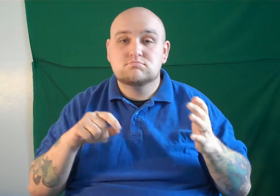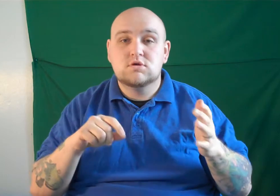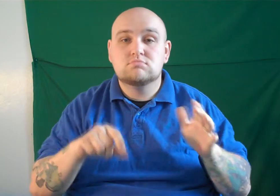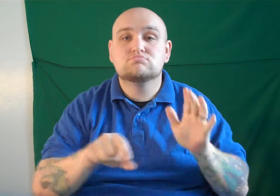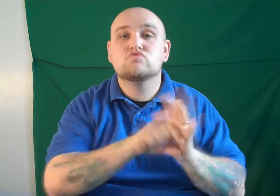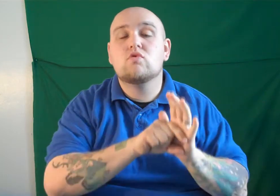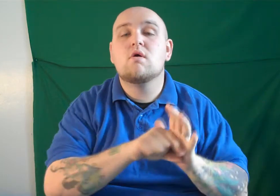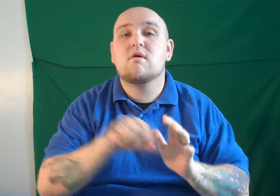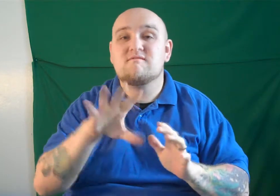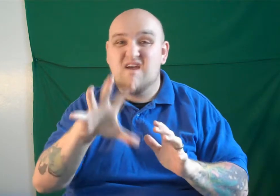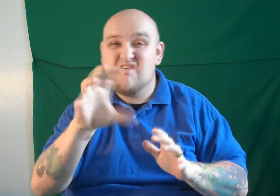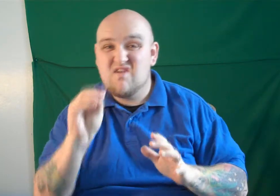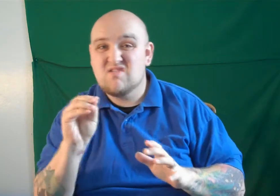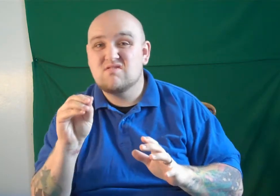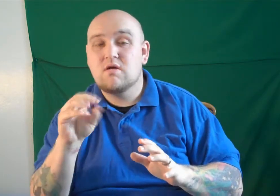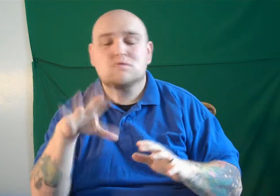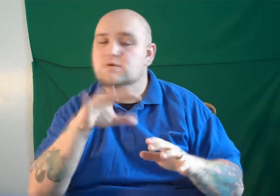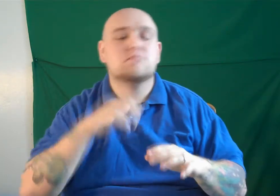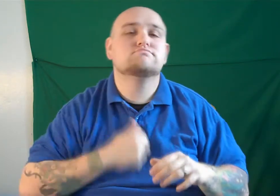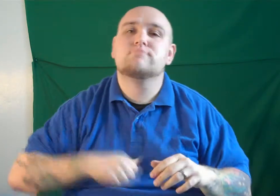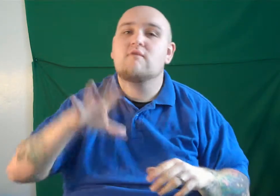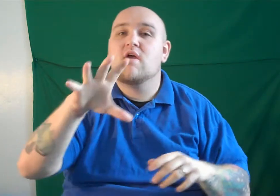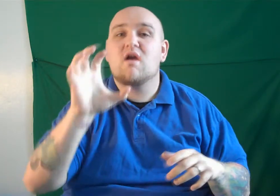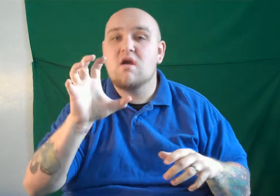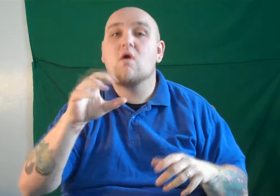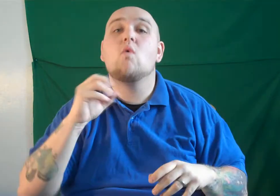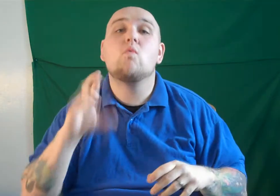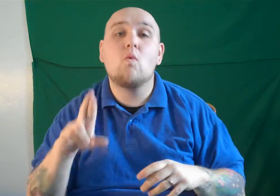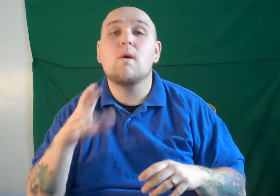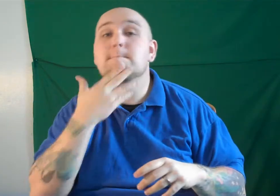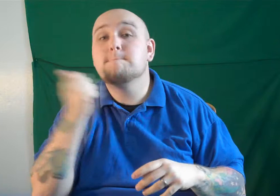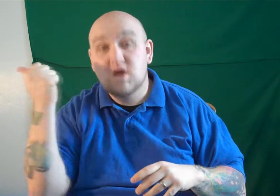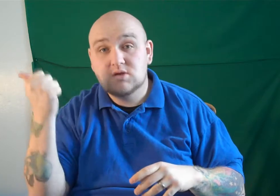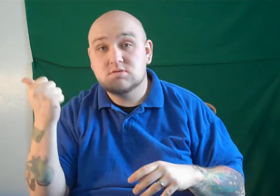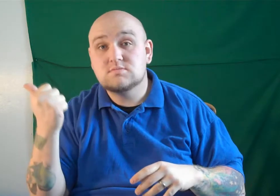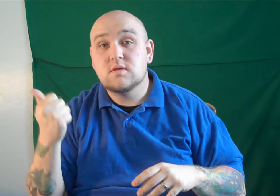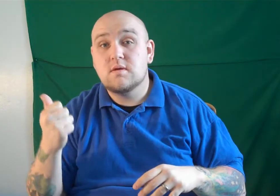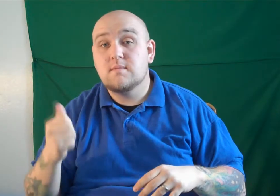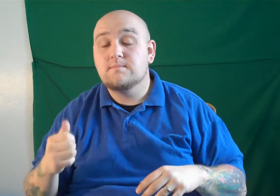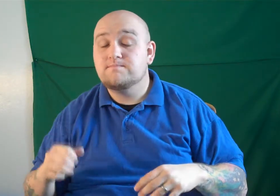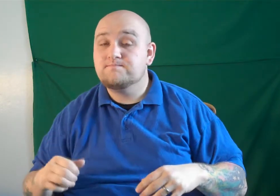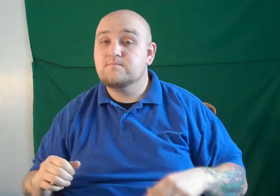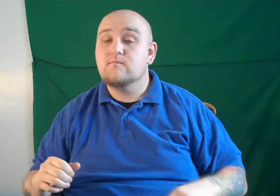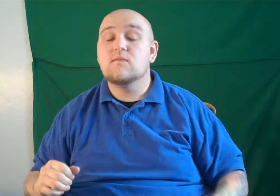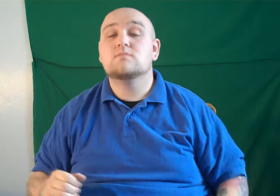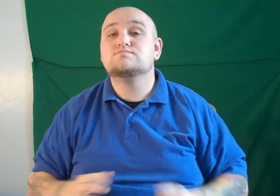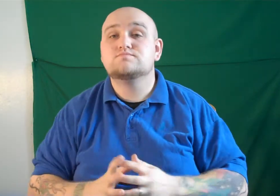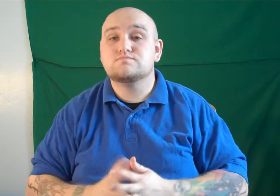Now, in my information regarding that, you'll have to read and see